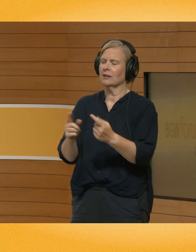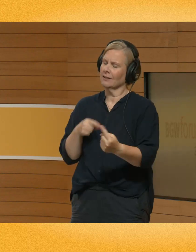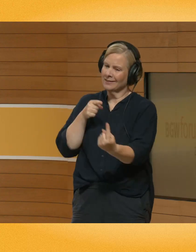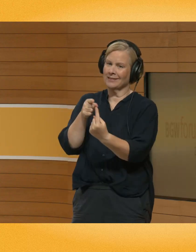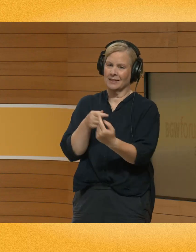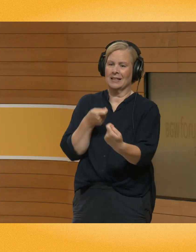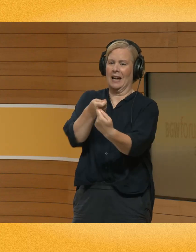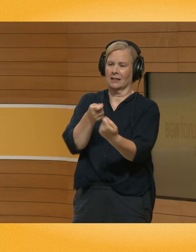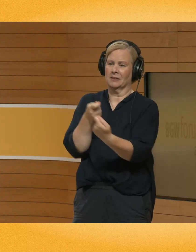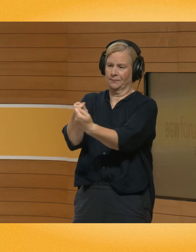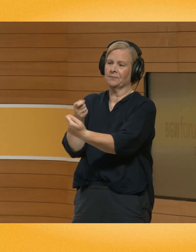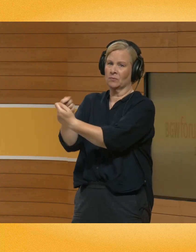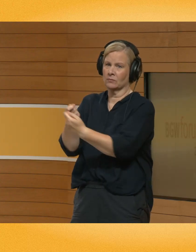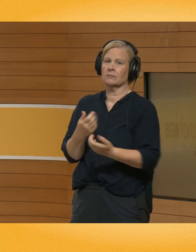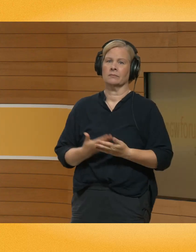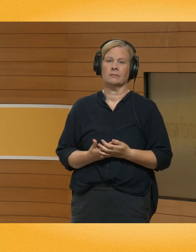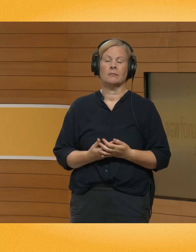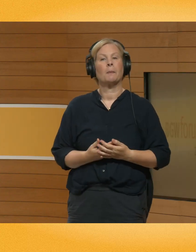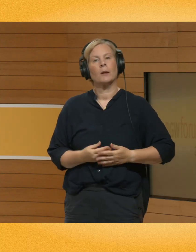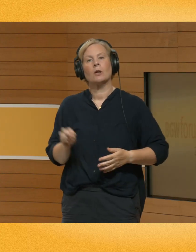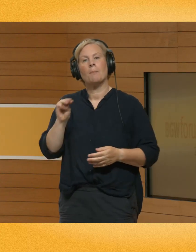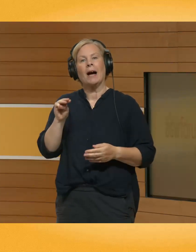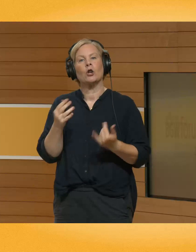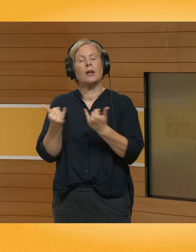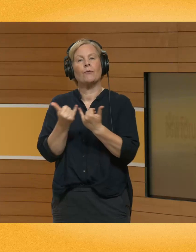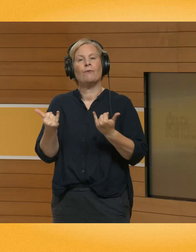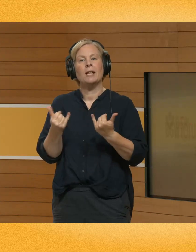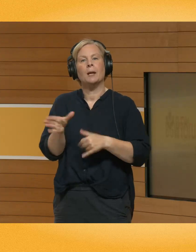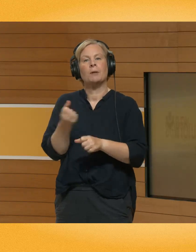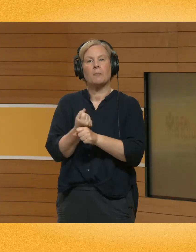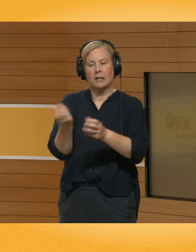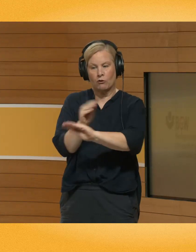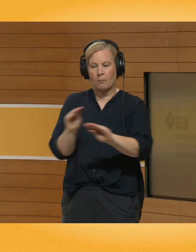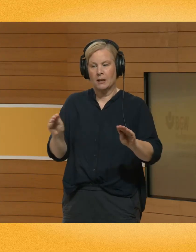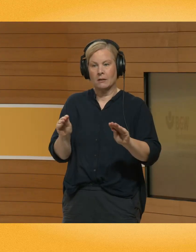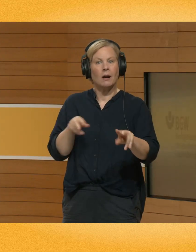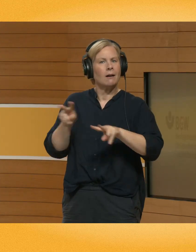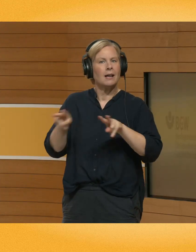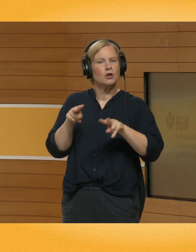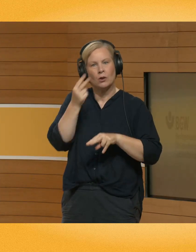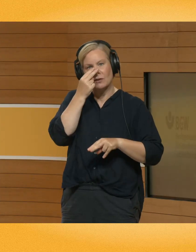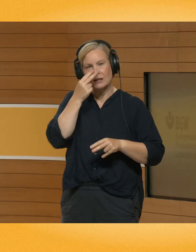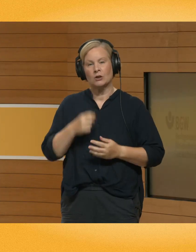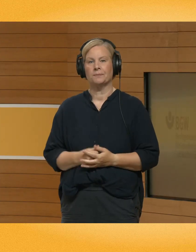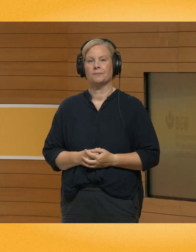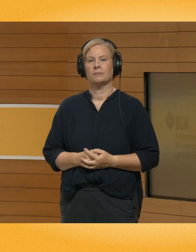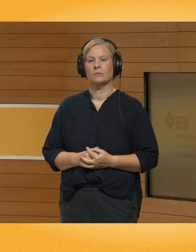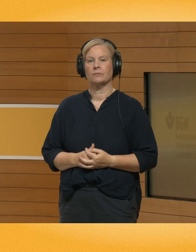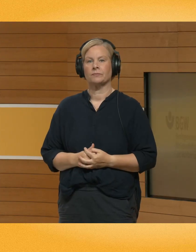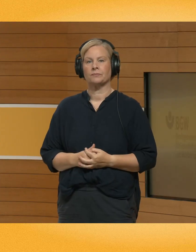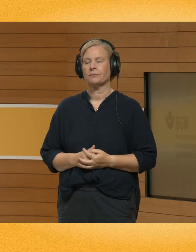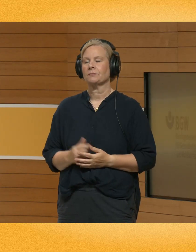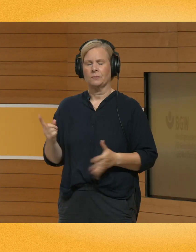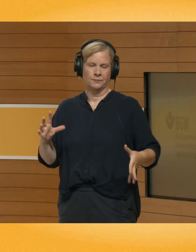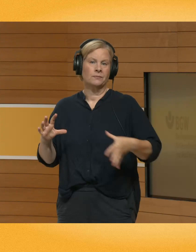people reacting? Maybe I first want to grab up your thought about the pandemic, because of course it was a